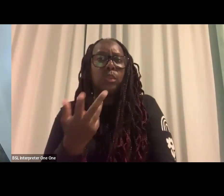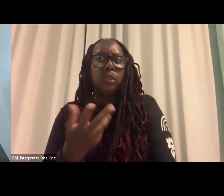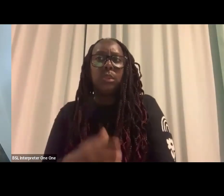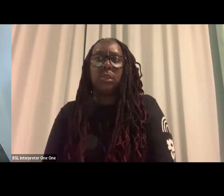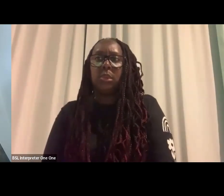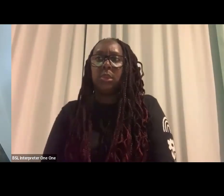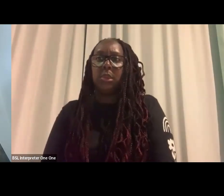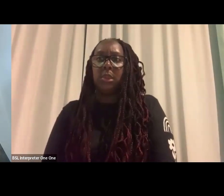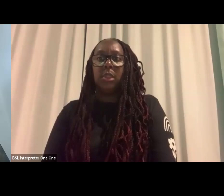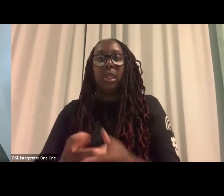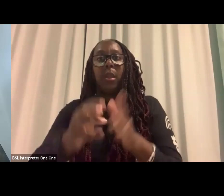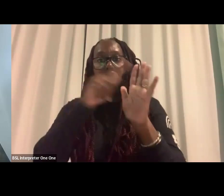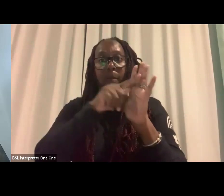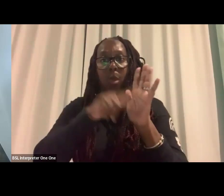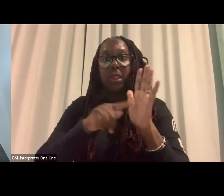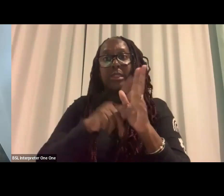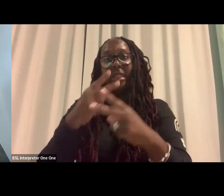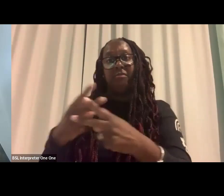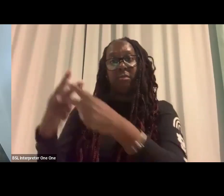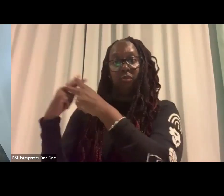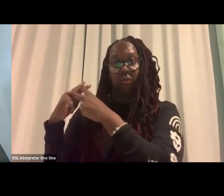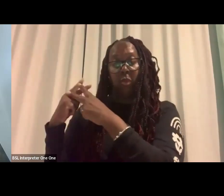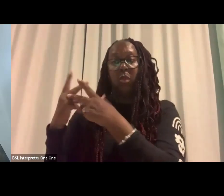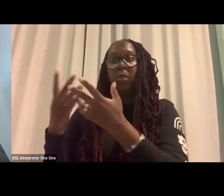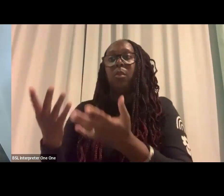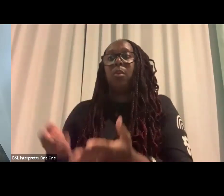really prompts policy review when we find